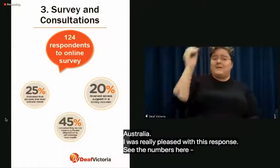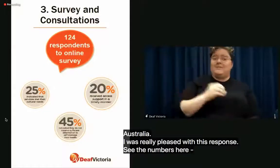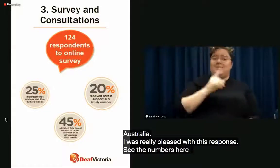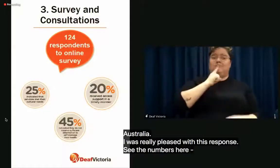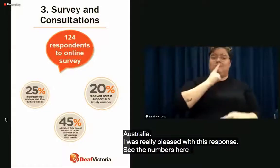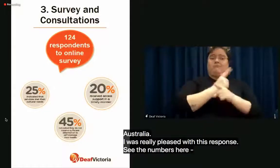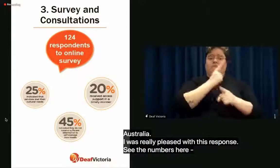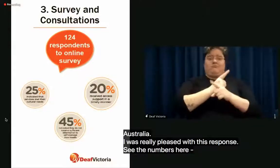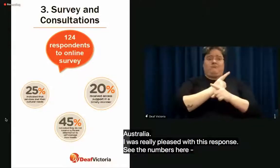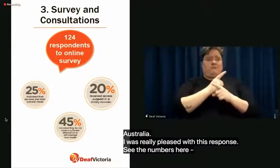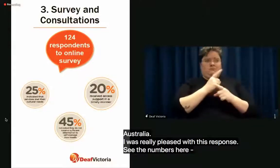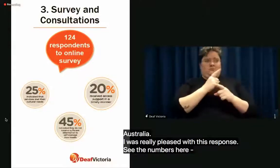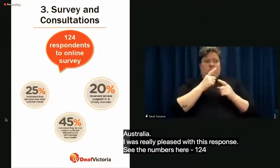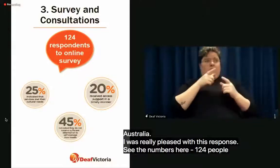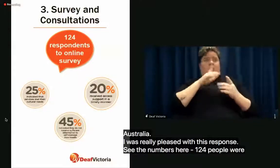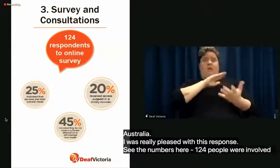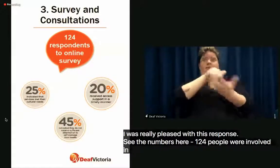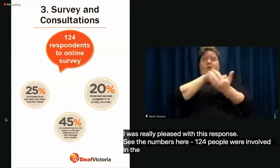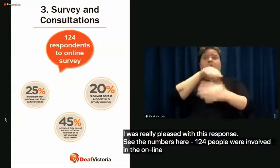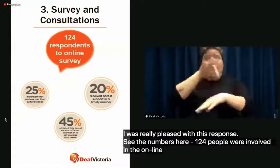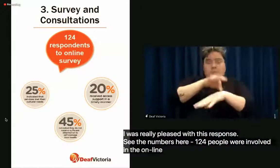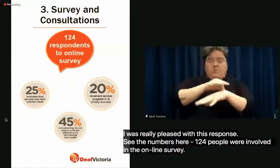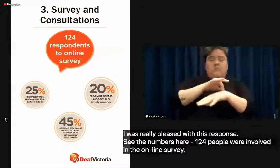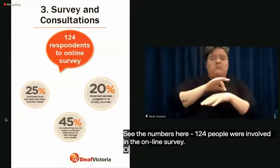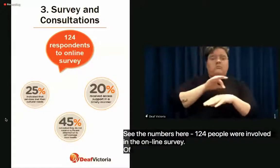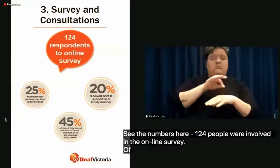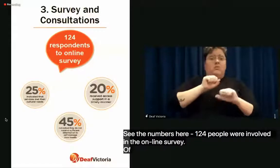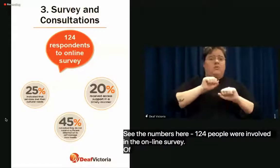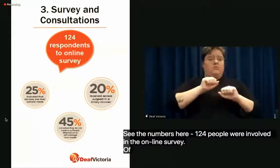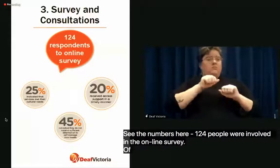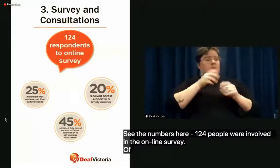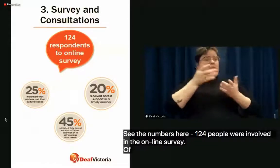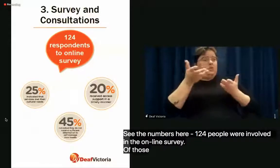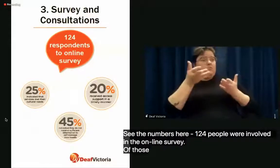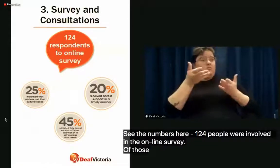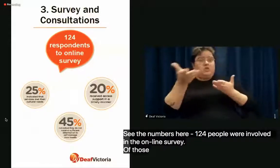and of those, 85% said when they arrived at a hospital,